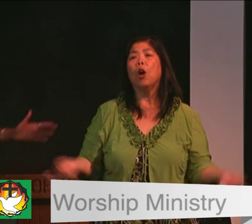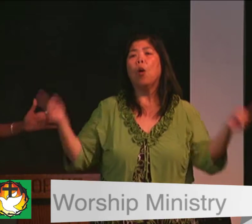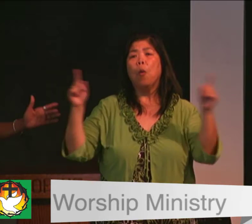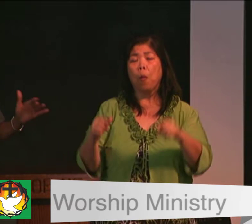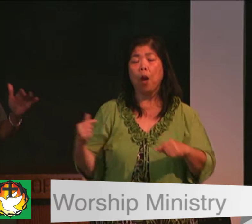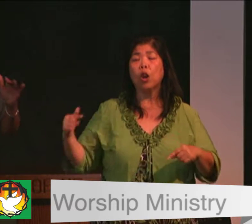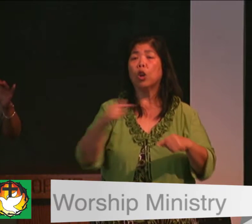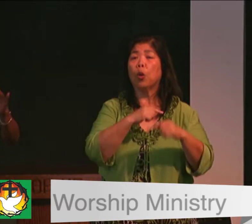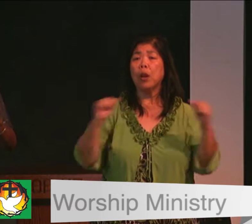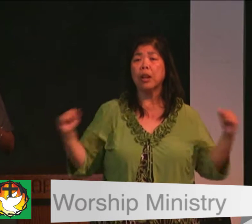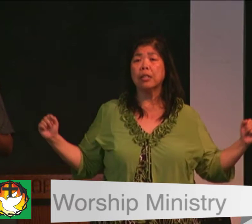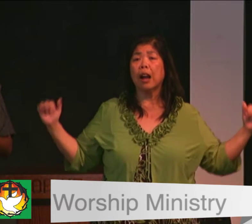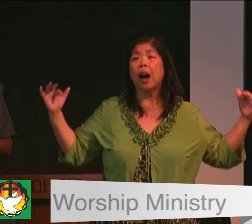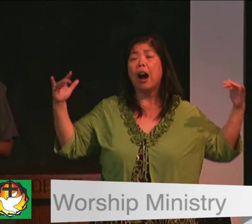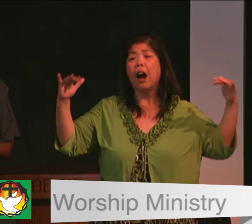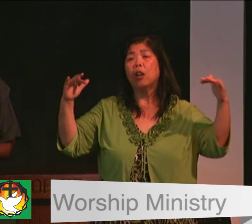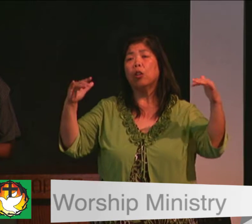When we gather,